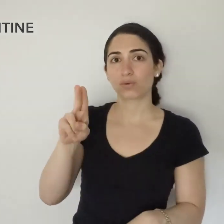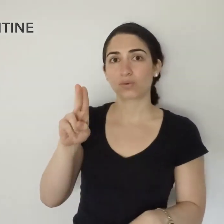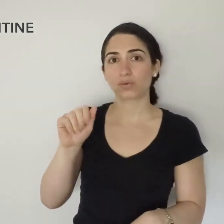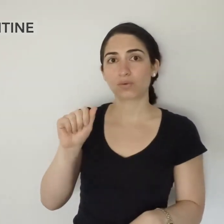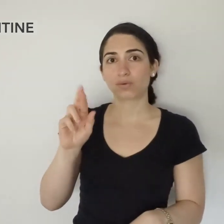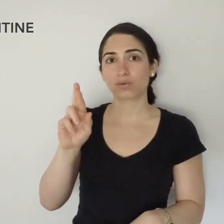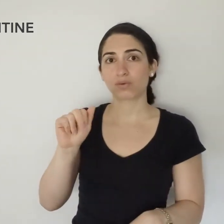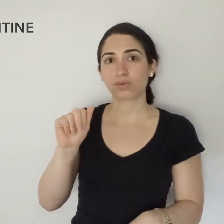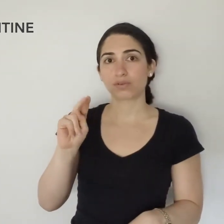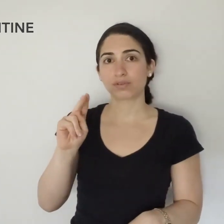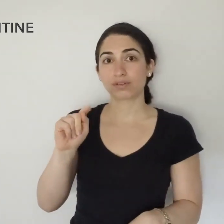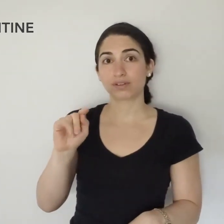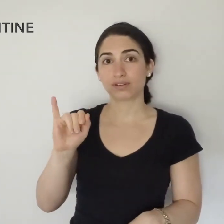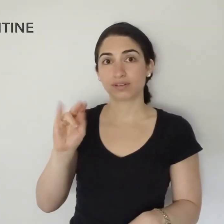That word, quarantine,